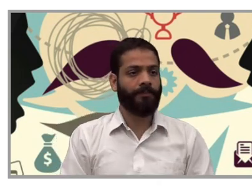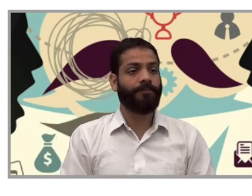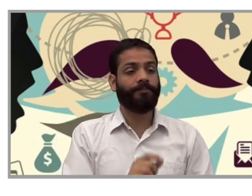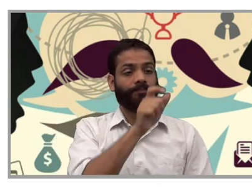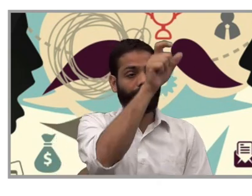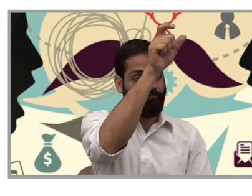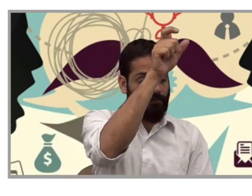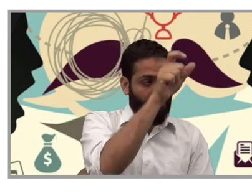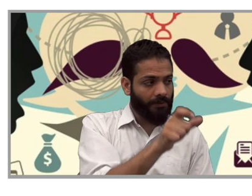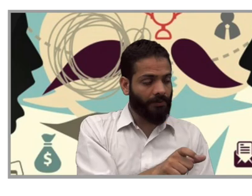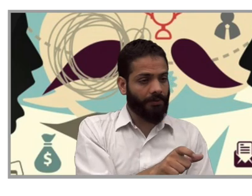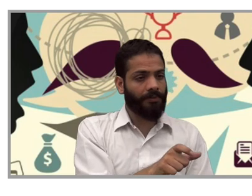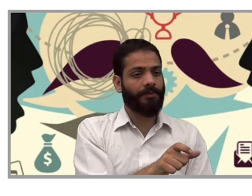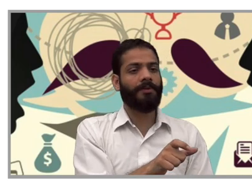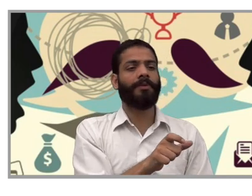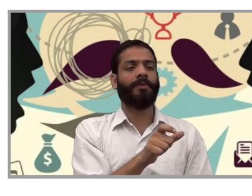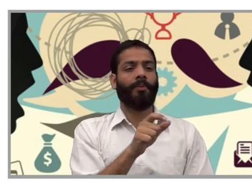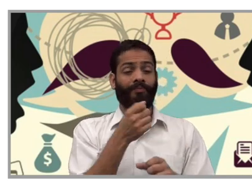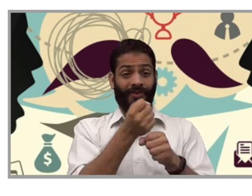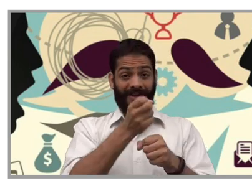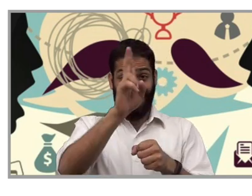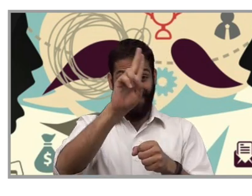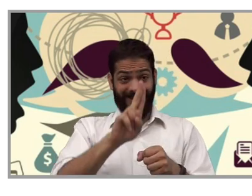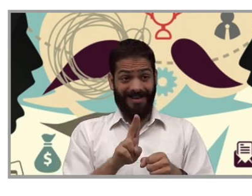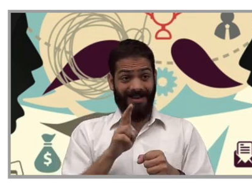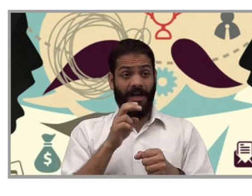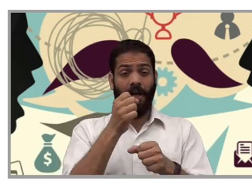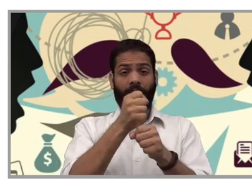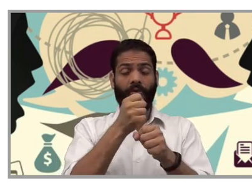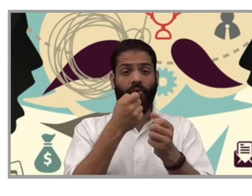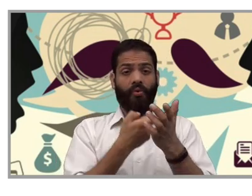The adjective noun is formed by the verb. compounding of the sign.